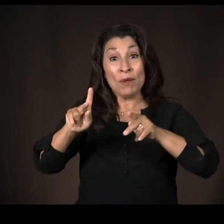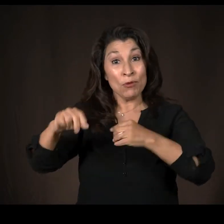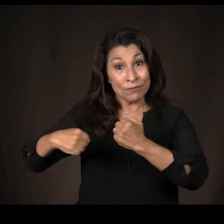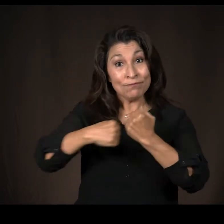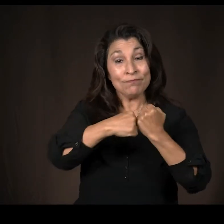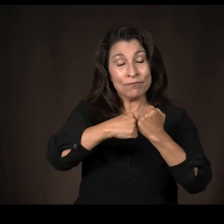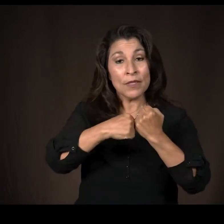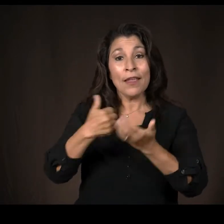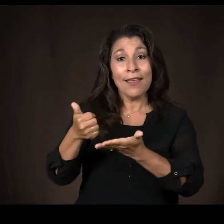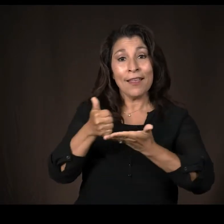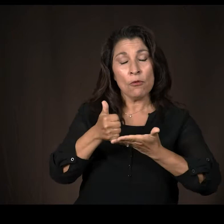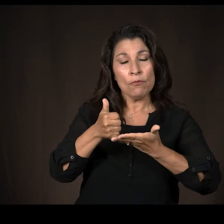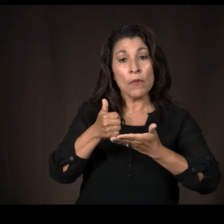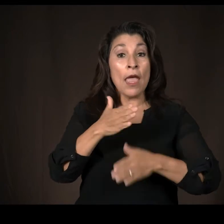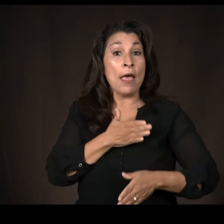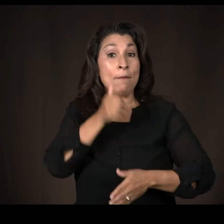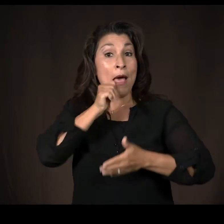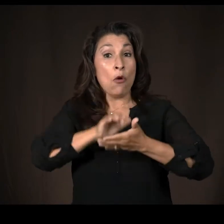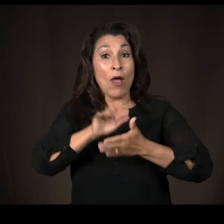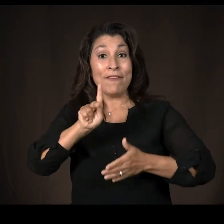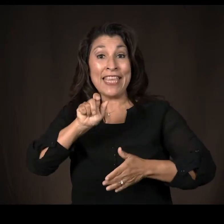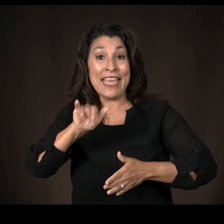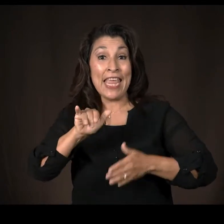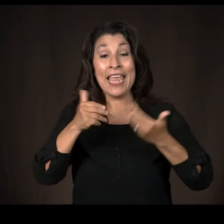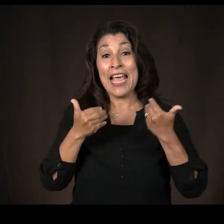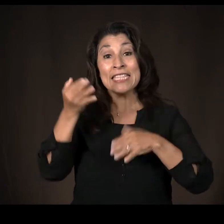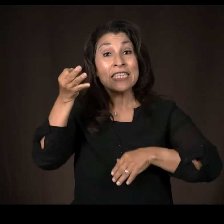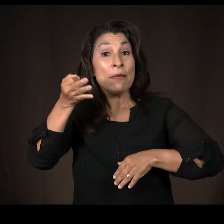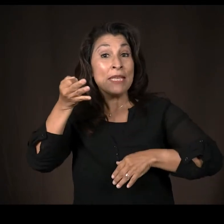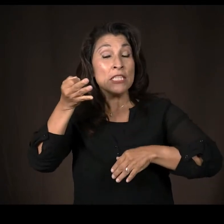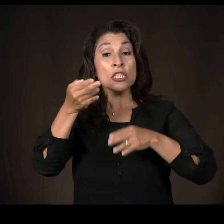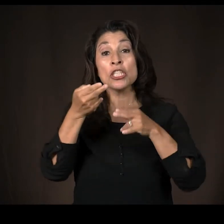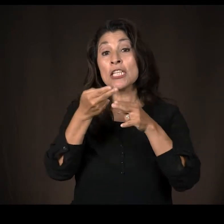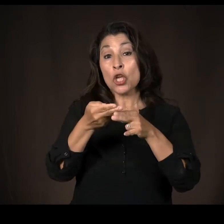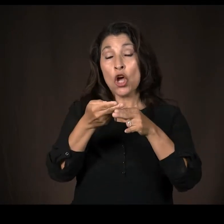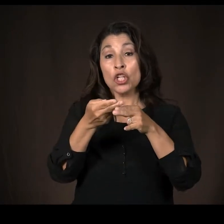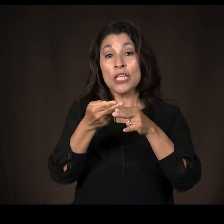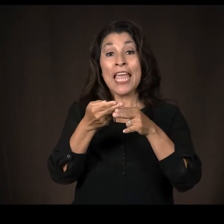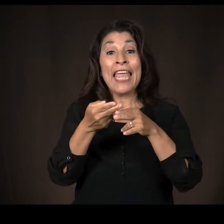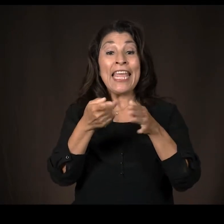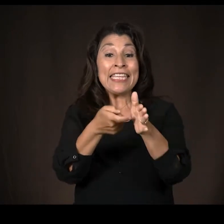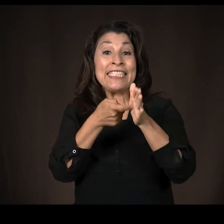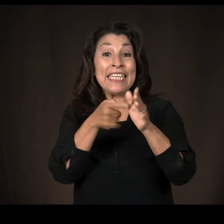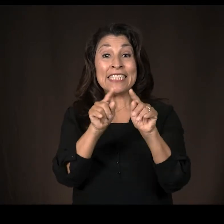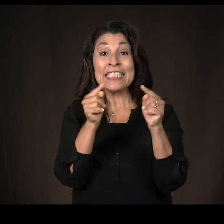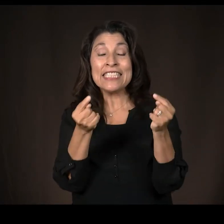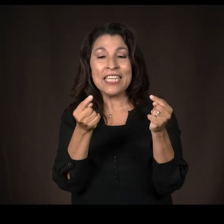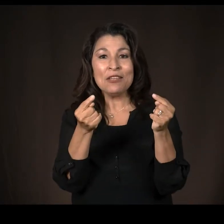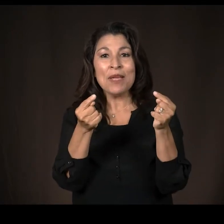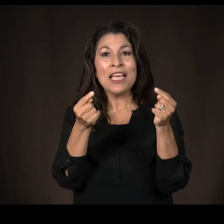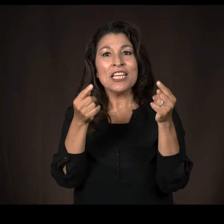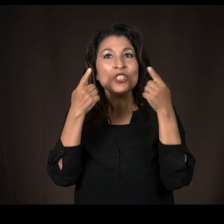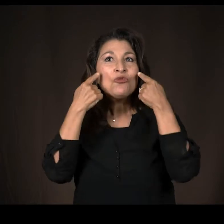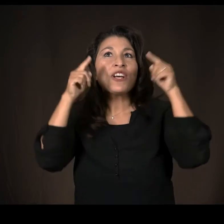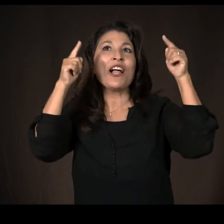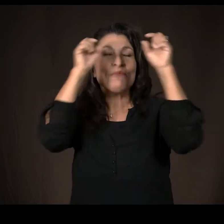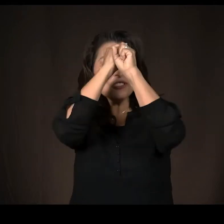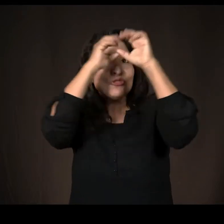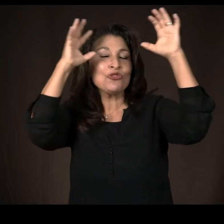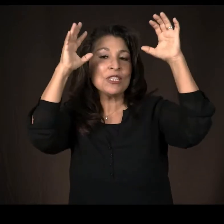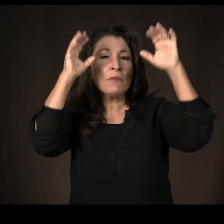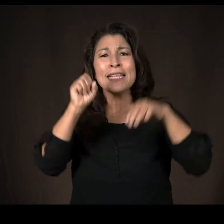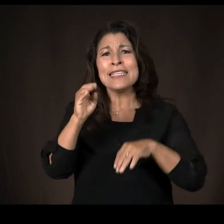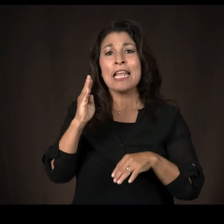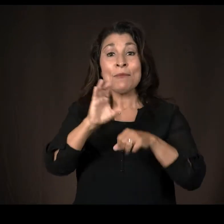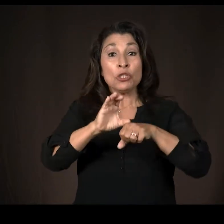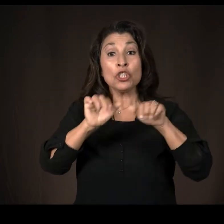others. You know, Kay, my wife, has a message called "It Takes a Team to Fulfill a Dream." And Saddleback Church is